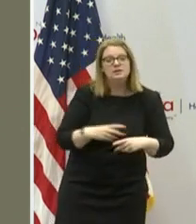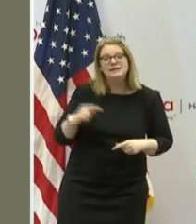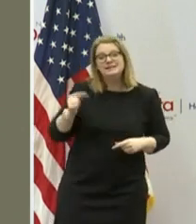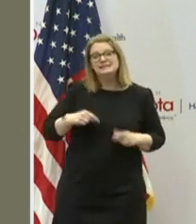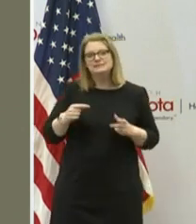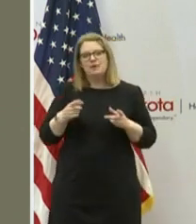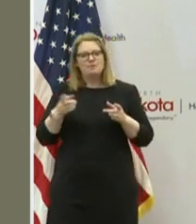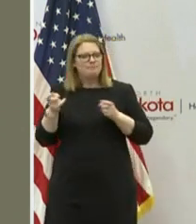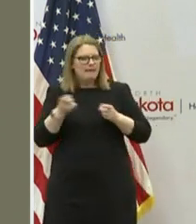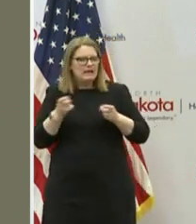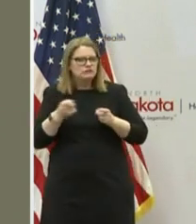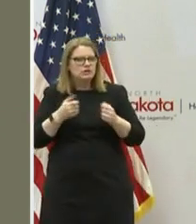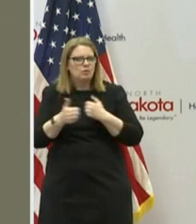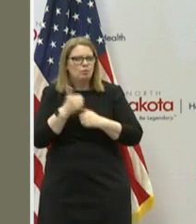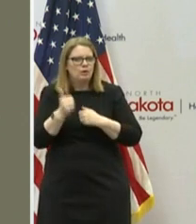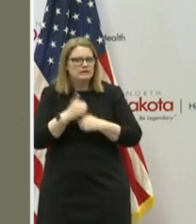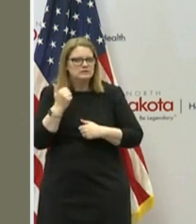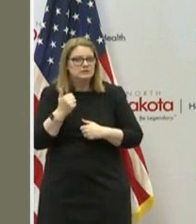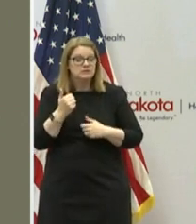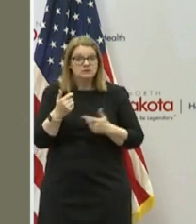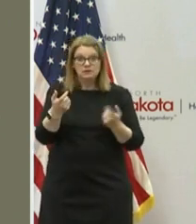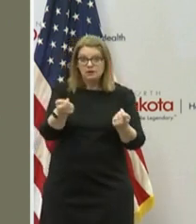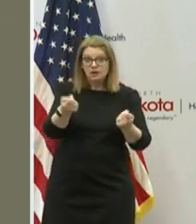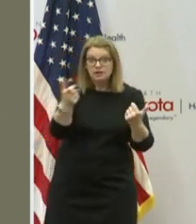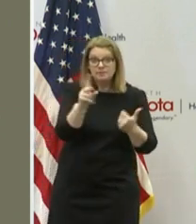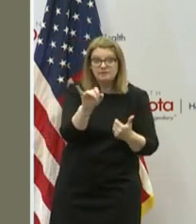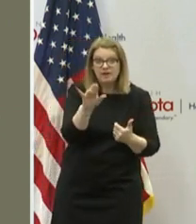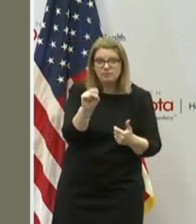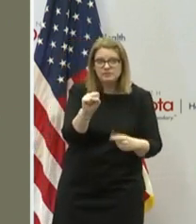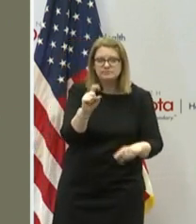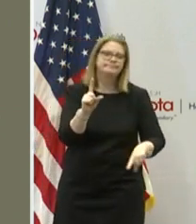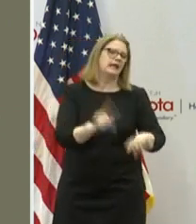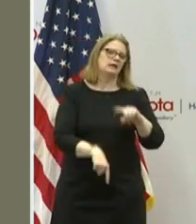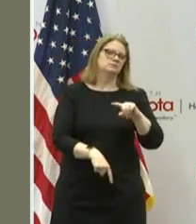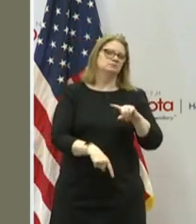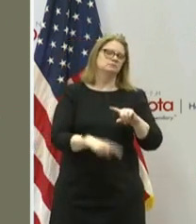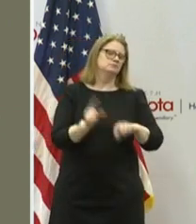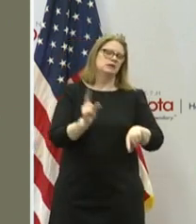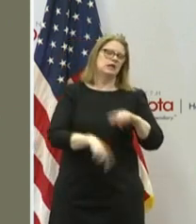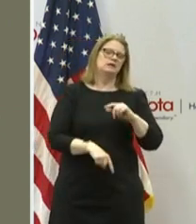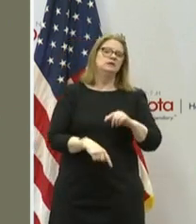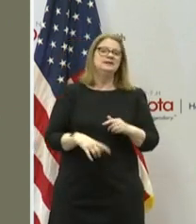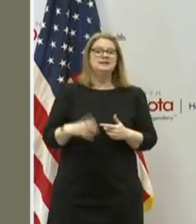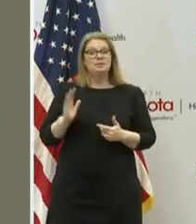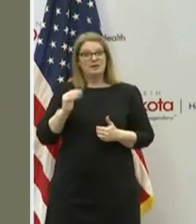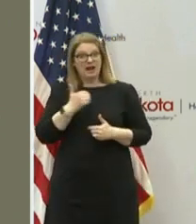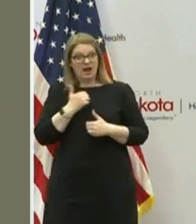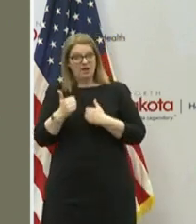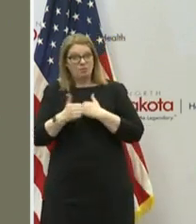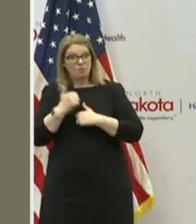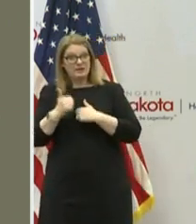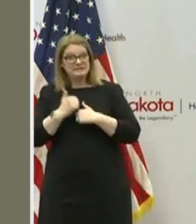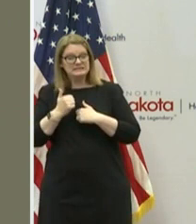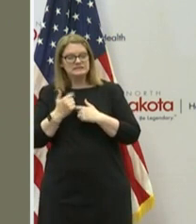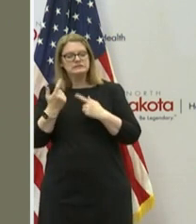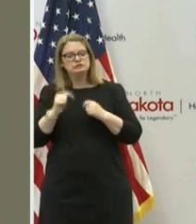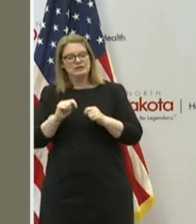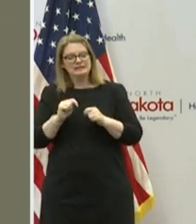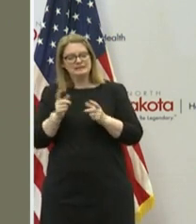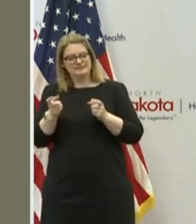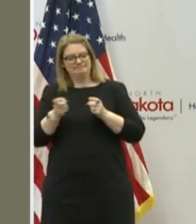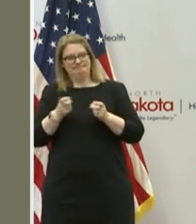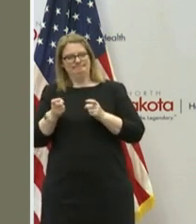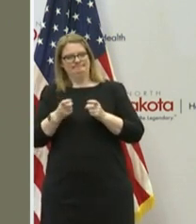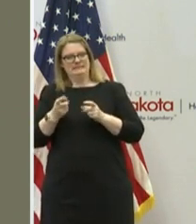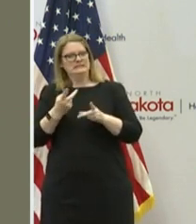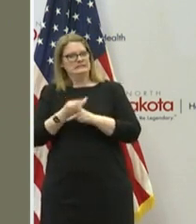risk. It's not about eliminating the virus. And I'd say, again, we have to just make sure that we're managing the risk in the best possible way. And the way to